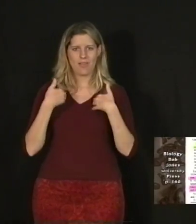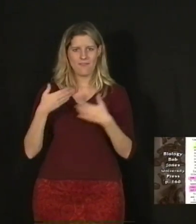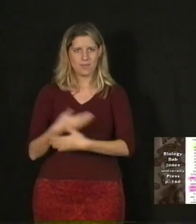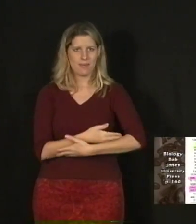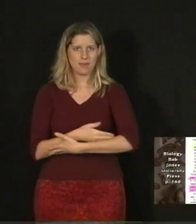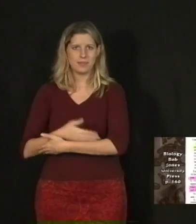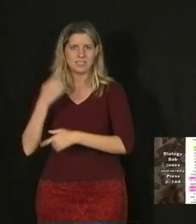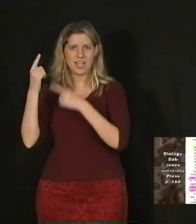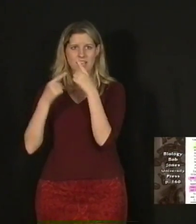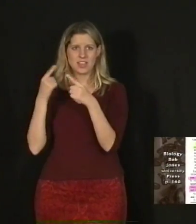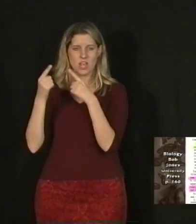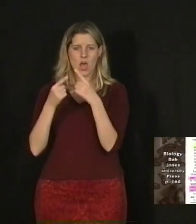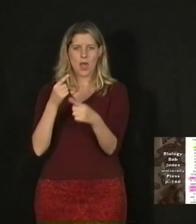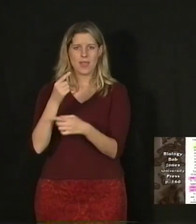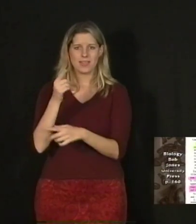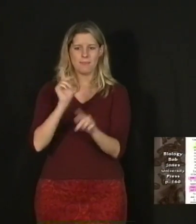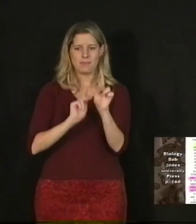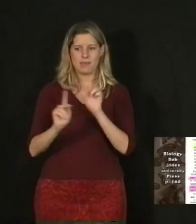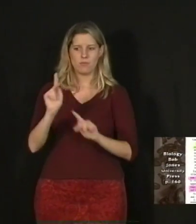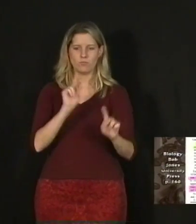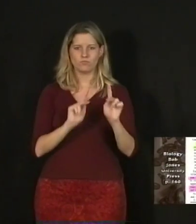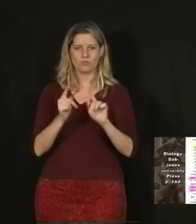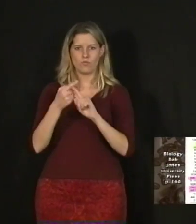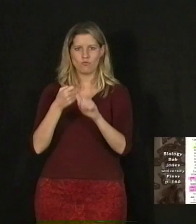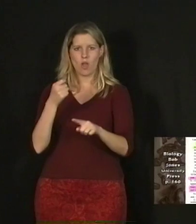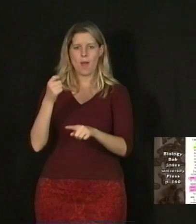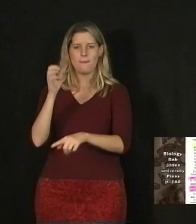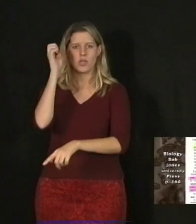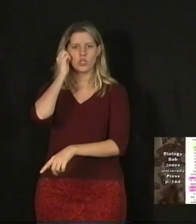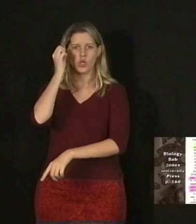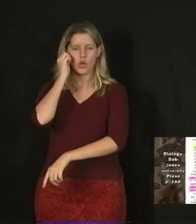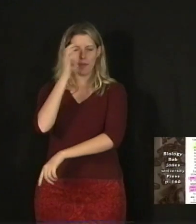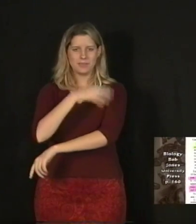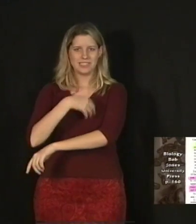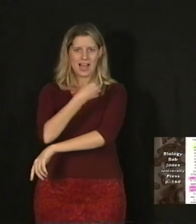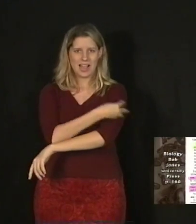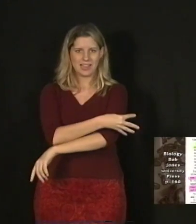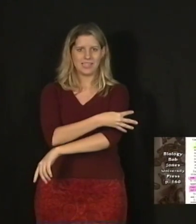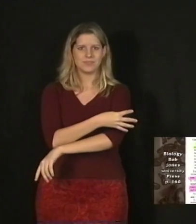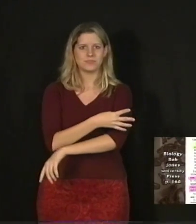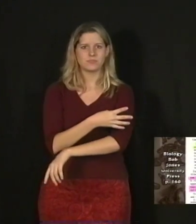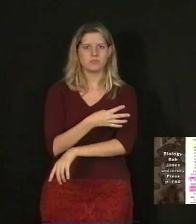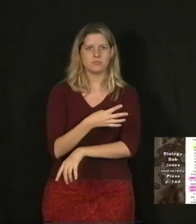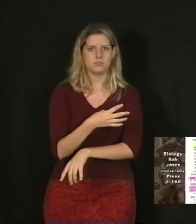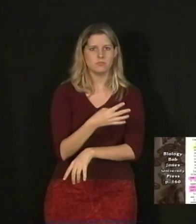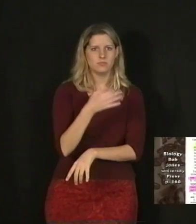Roosevelt thought the immigrants from Europe, Scotland, Ireland, and the Orient were a threat to American